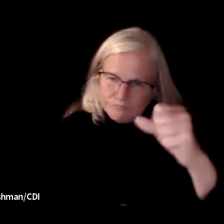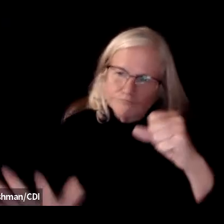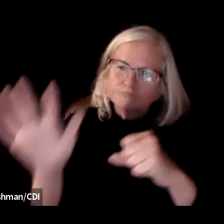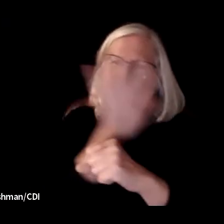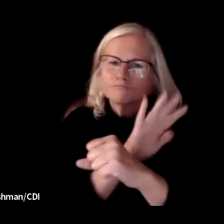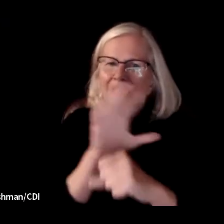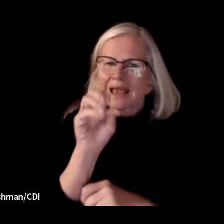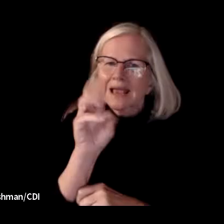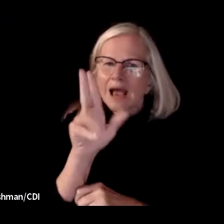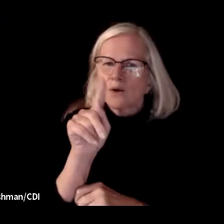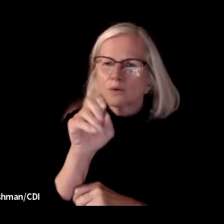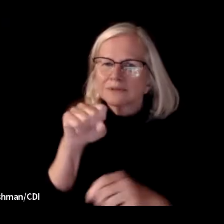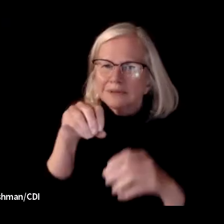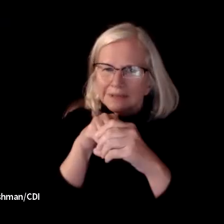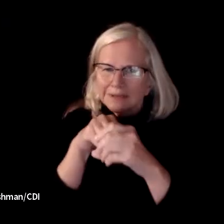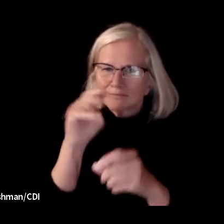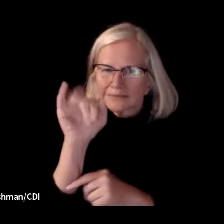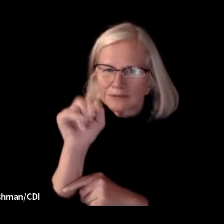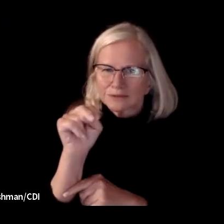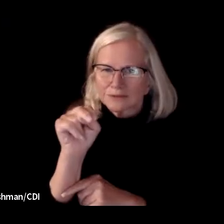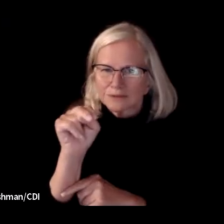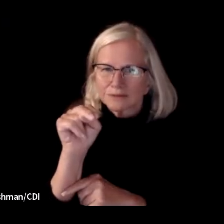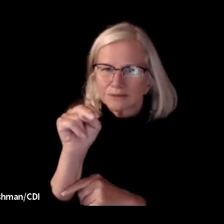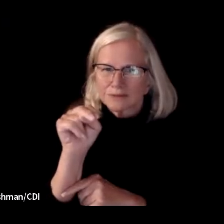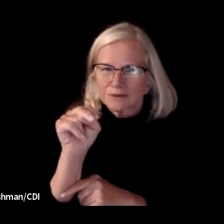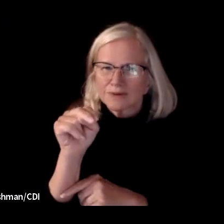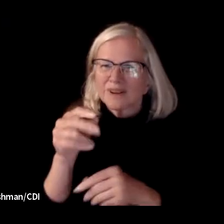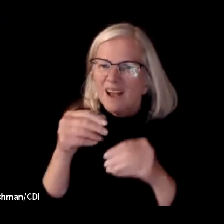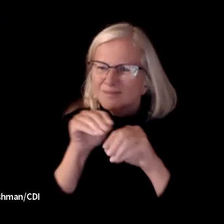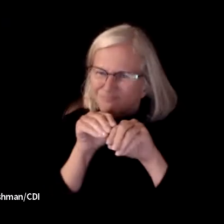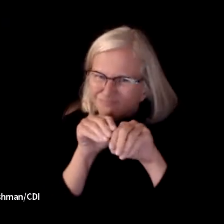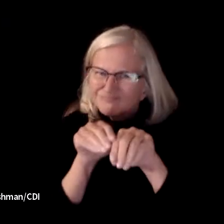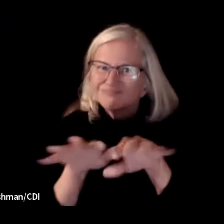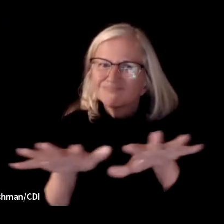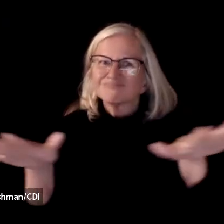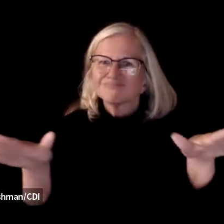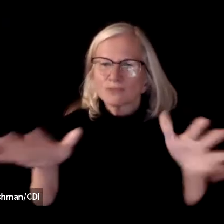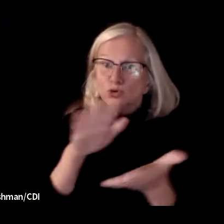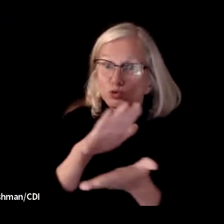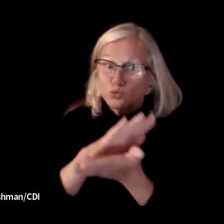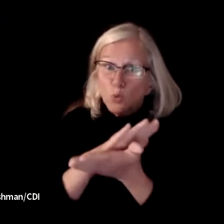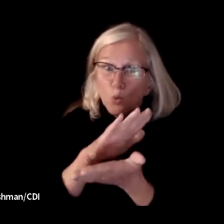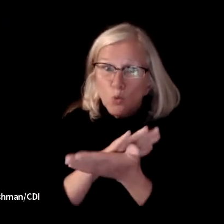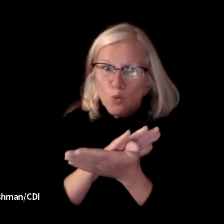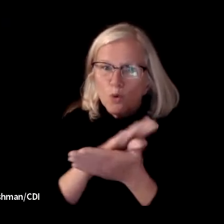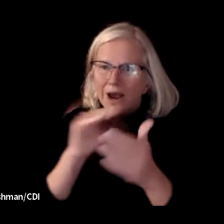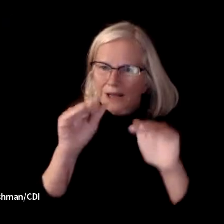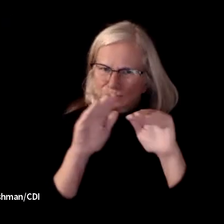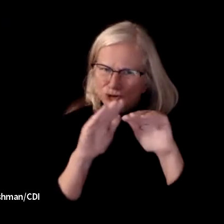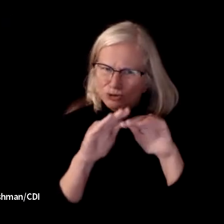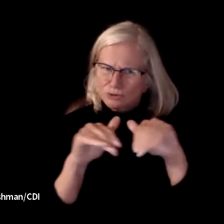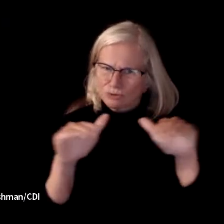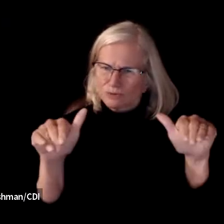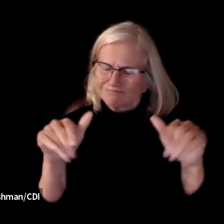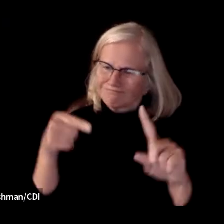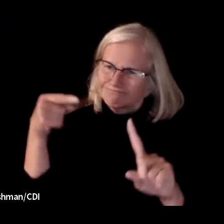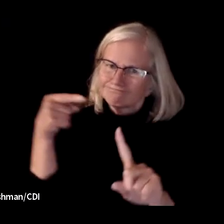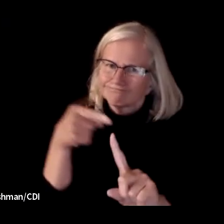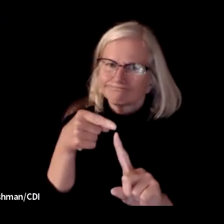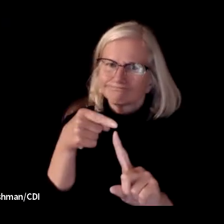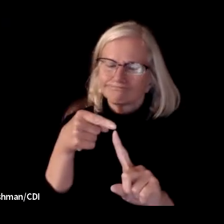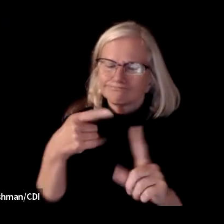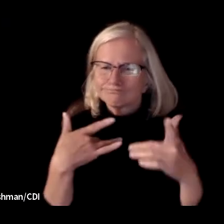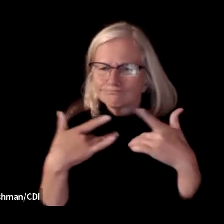transmission. Transmission in schools and among children continues to be a particular area of concern. We're now seeing more